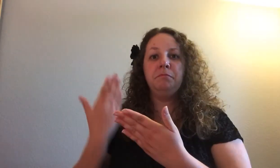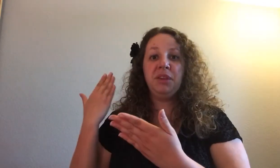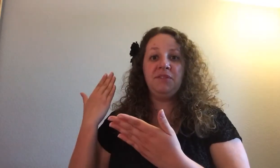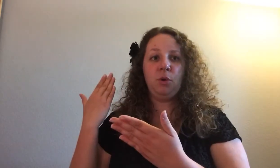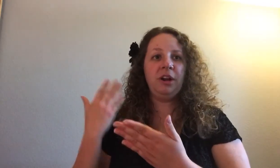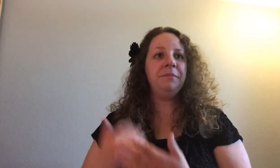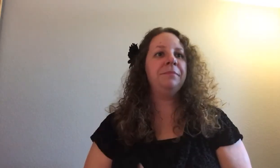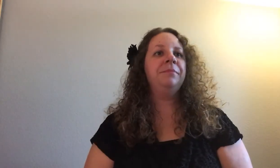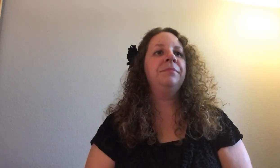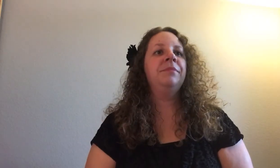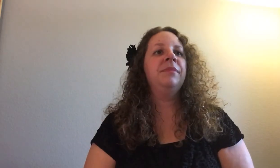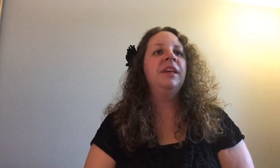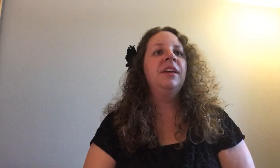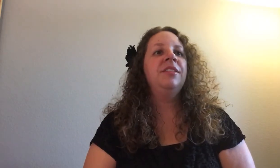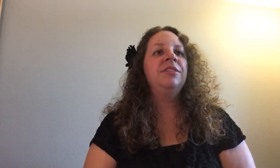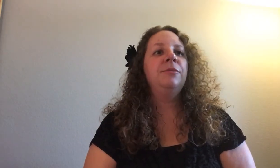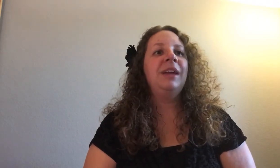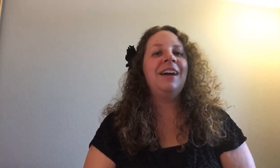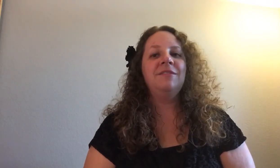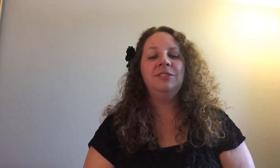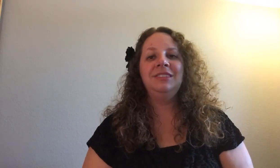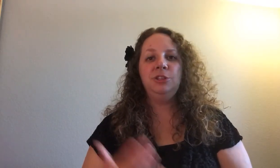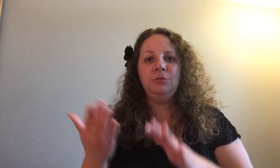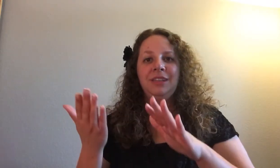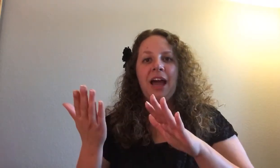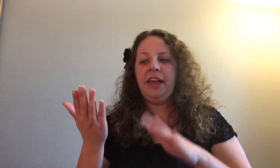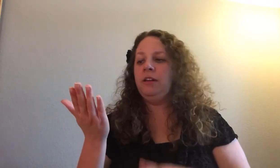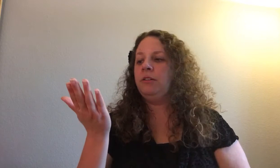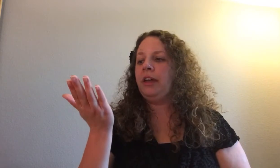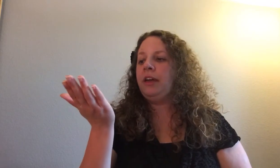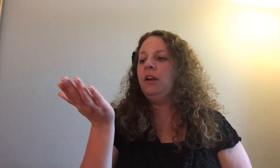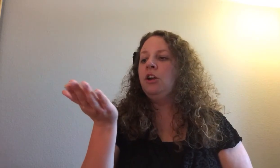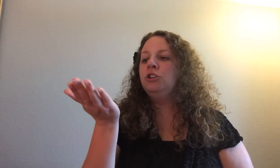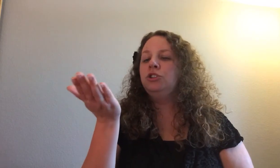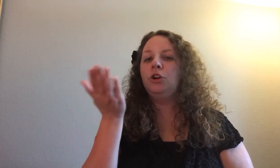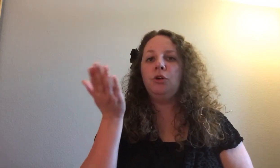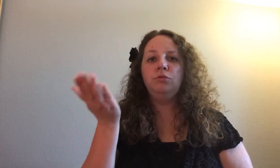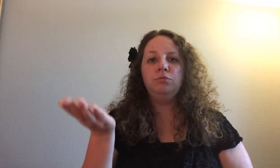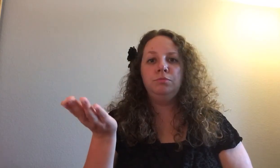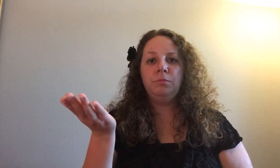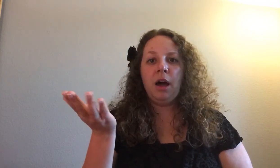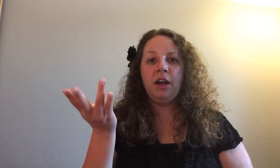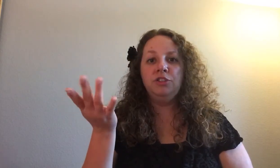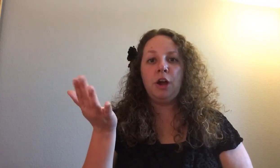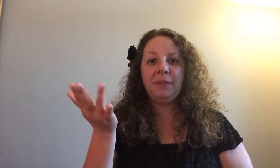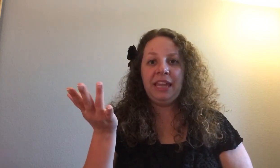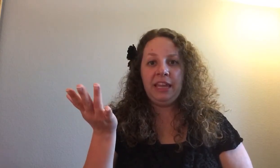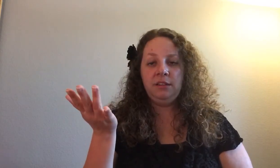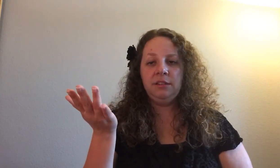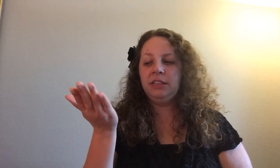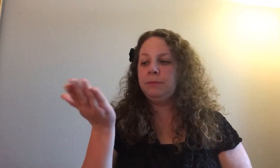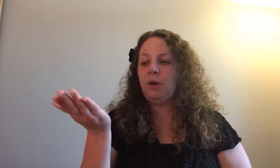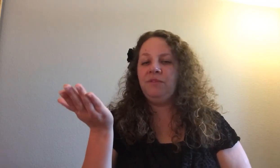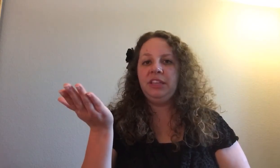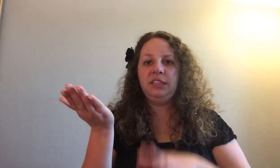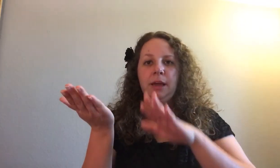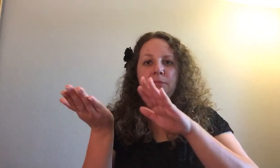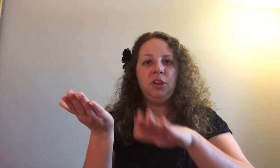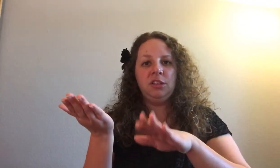Before. Then we have to die, okay? So dominant hand is palm facing up,